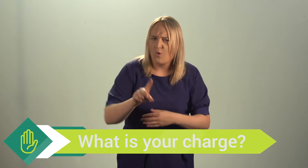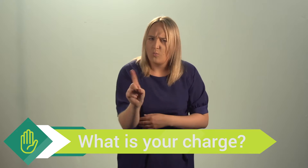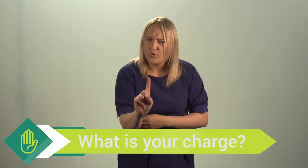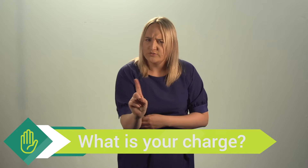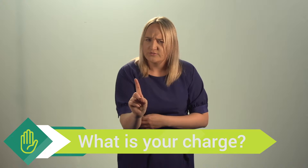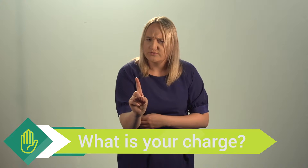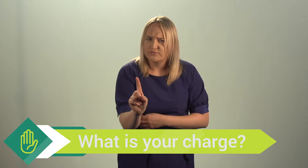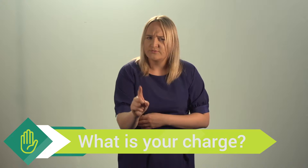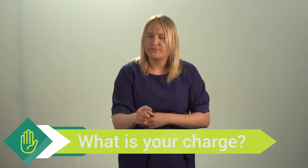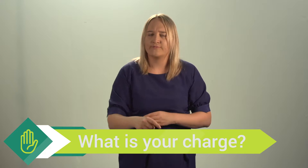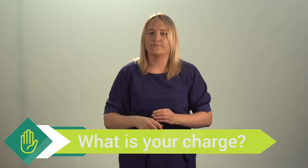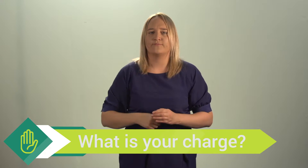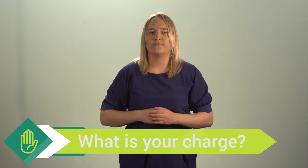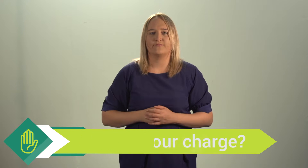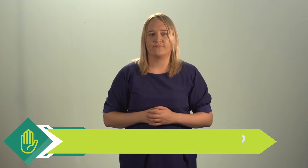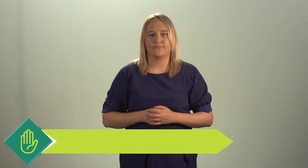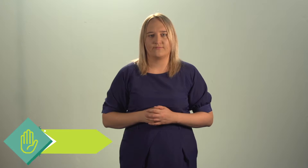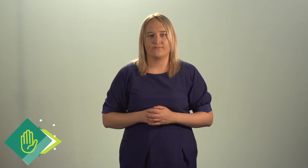What is your charge?